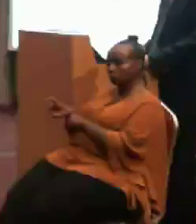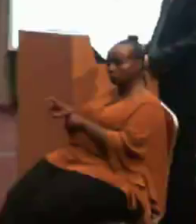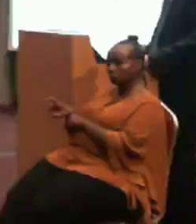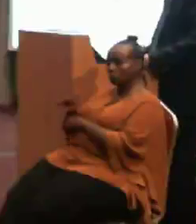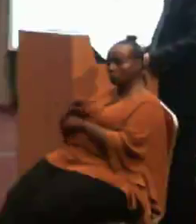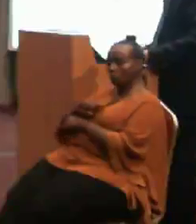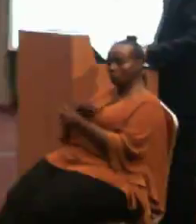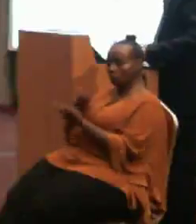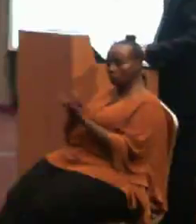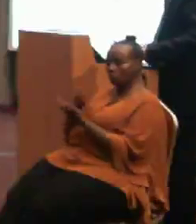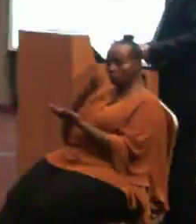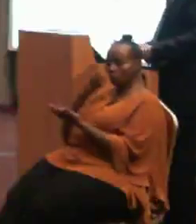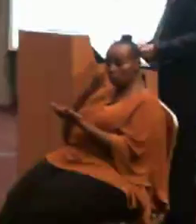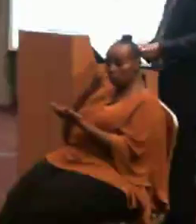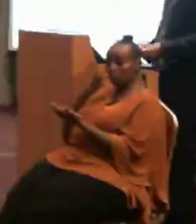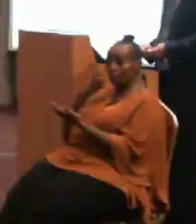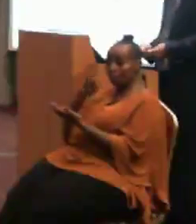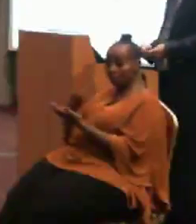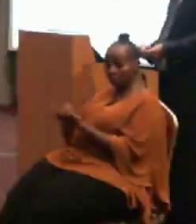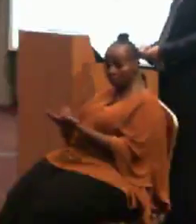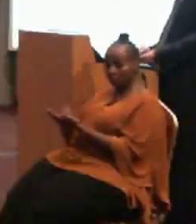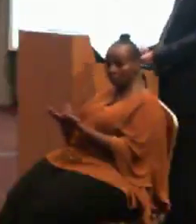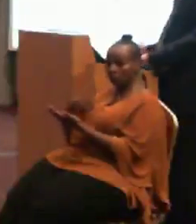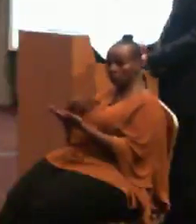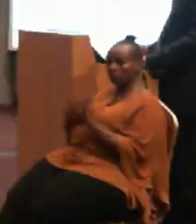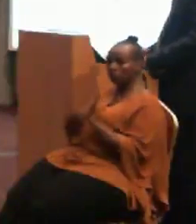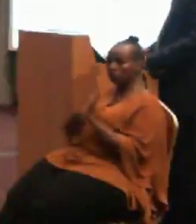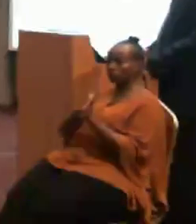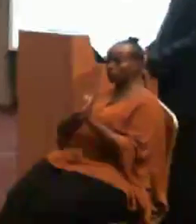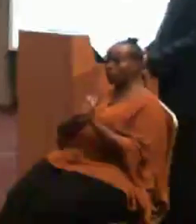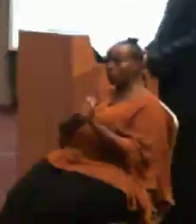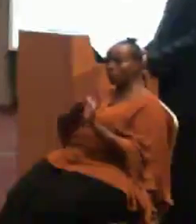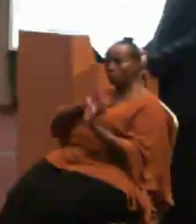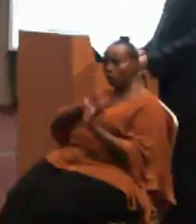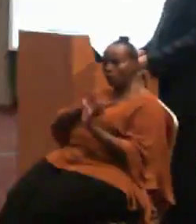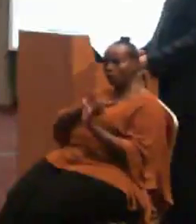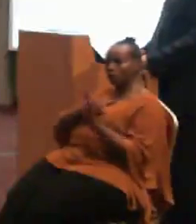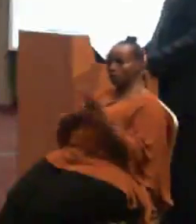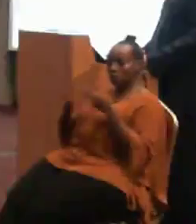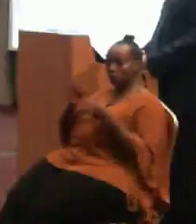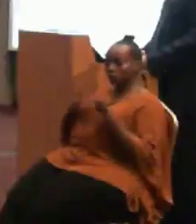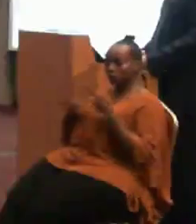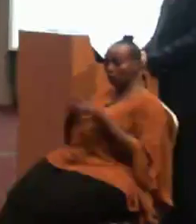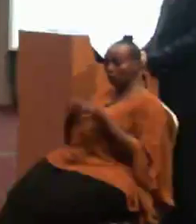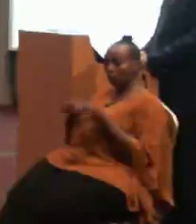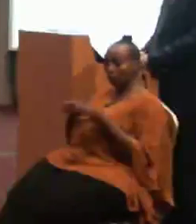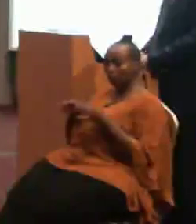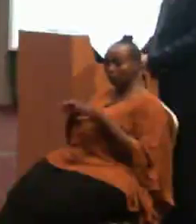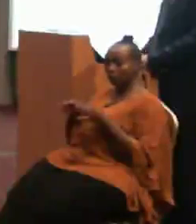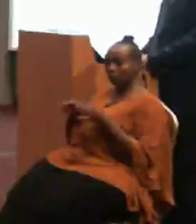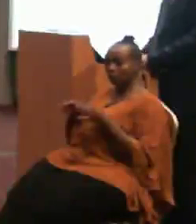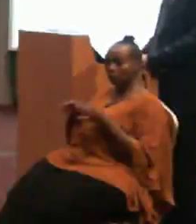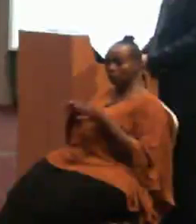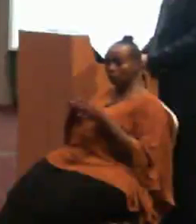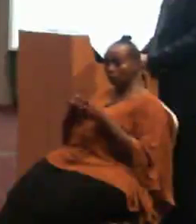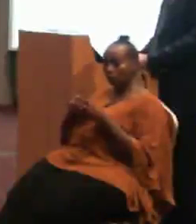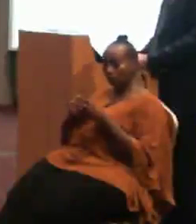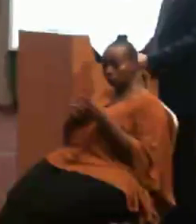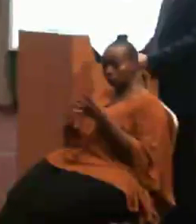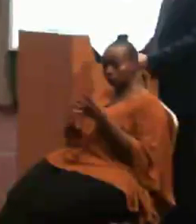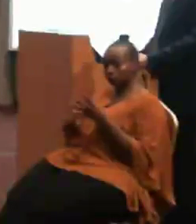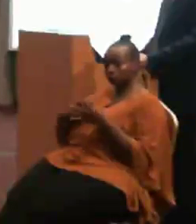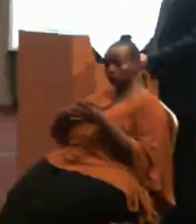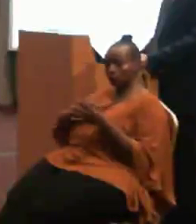evidence where you can demonstrate why and provide the explanation to that, to those facts for the